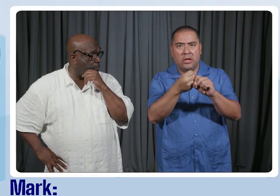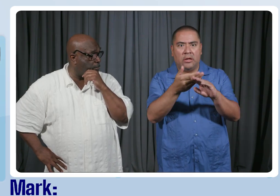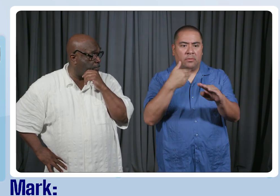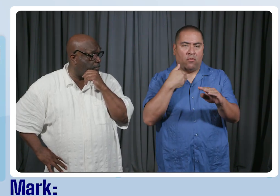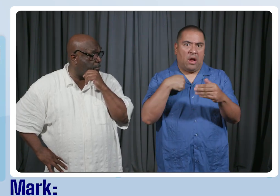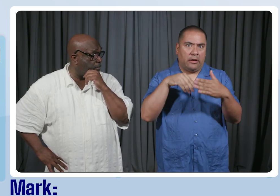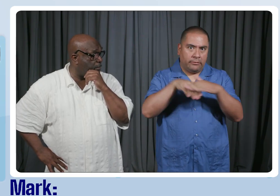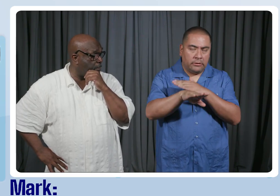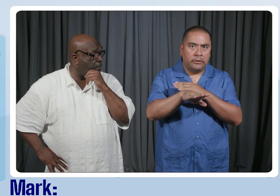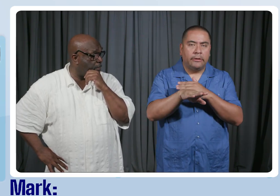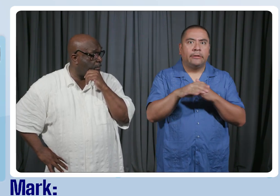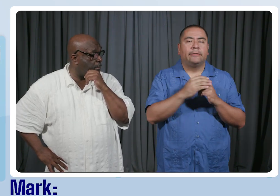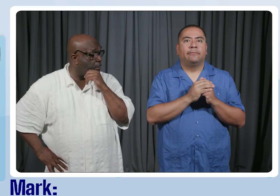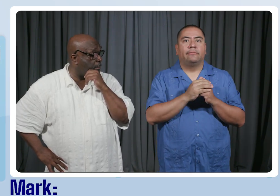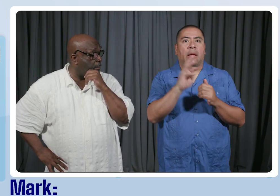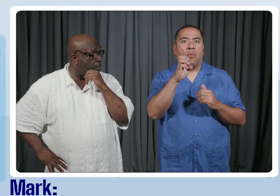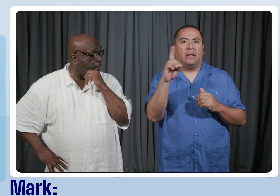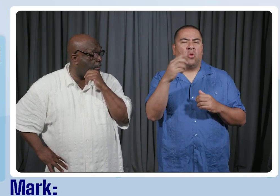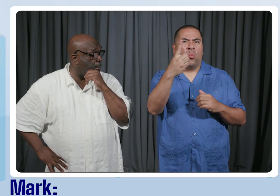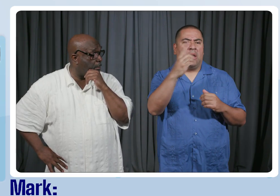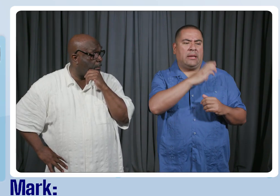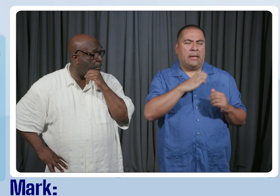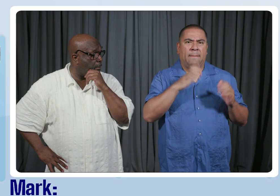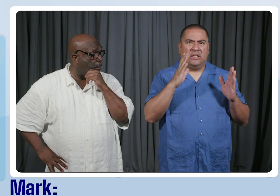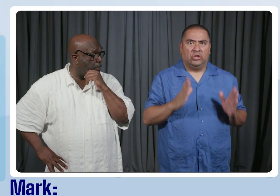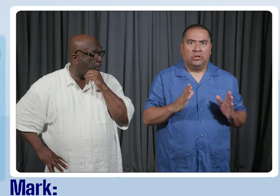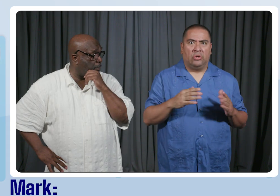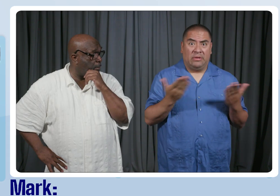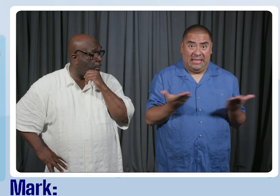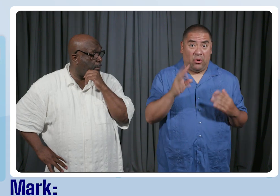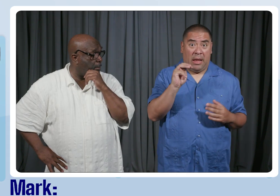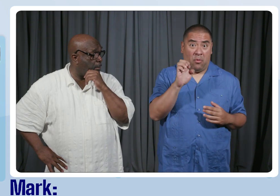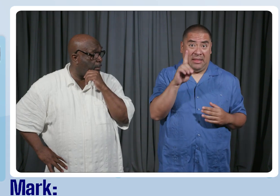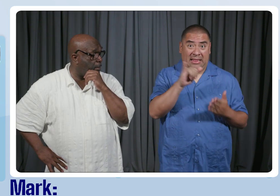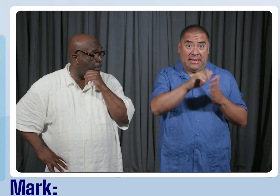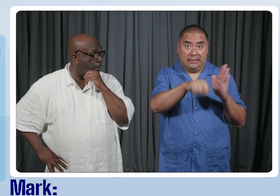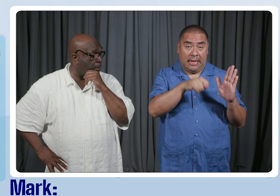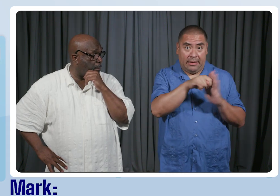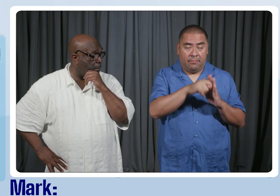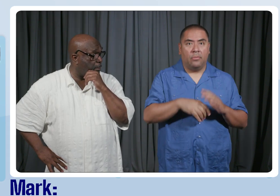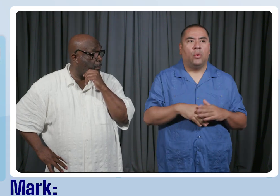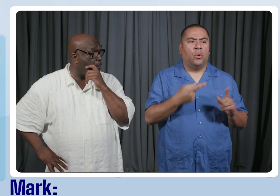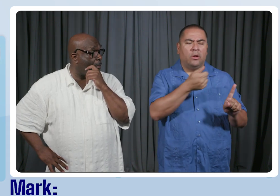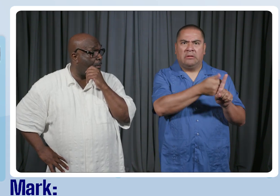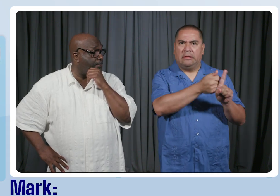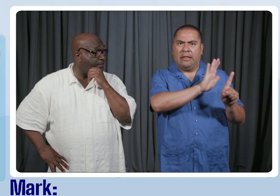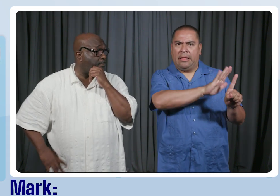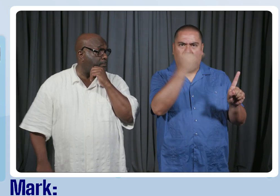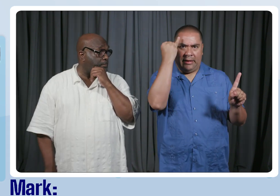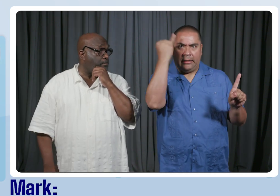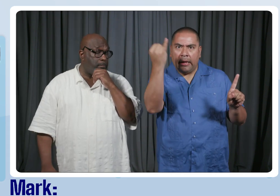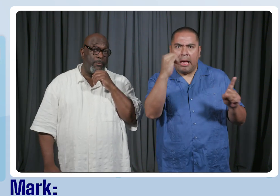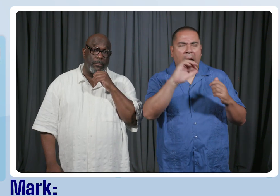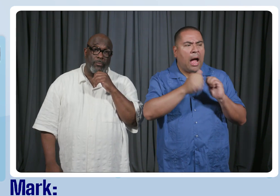It was a brainchild of one of the commissioners that was at MOPD, and they really had the idea of